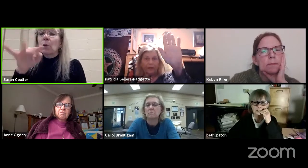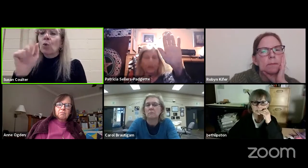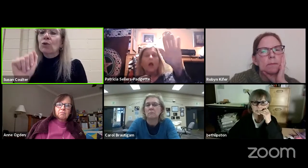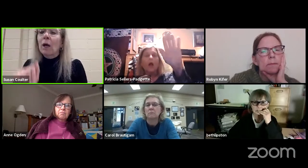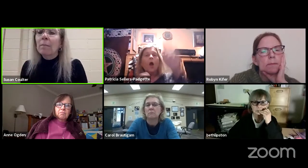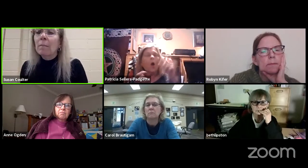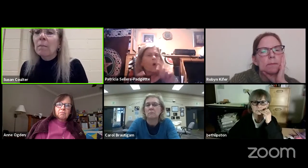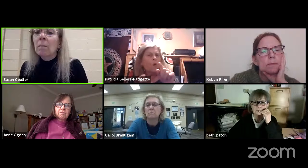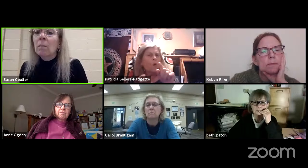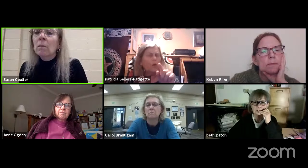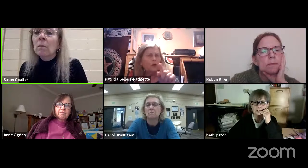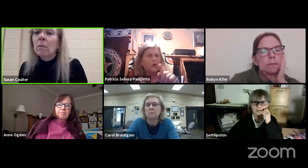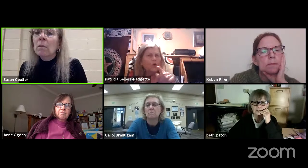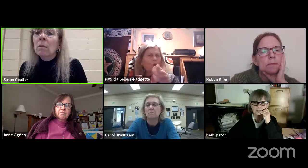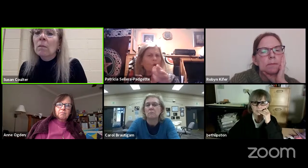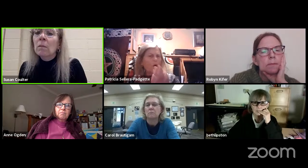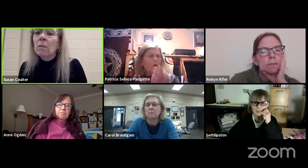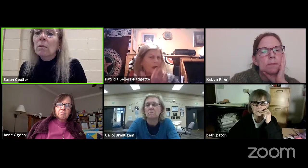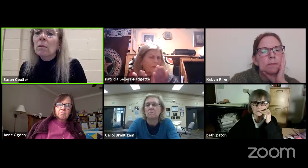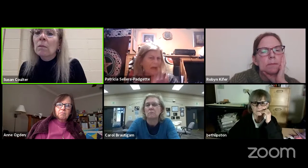Yes, Patricia.